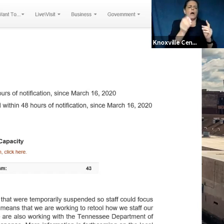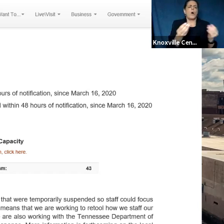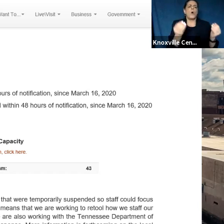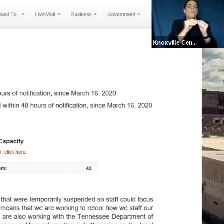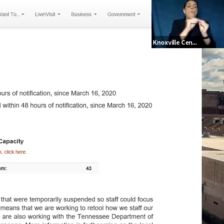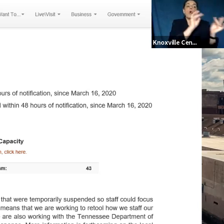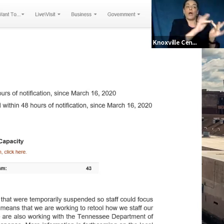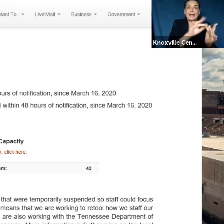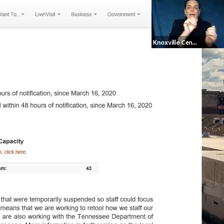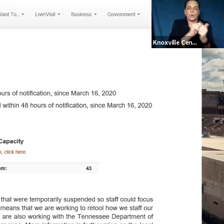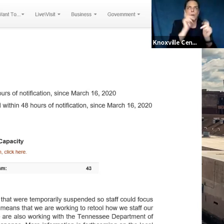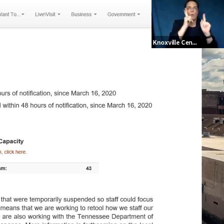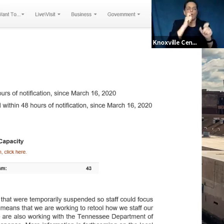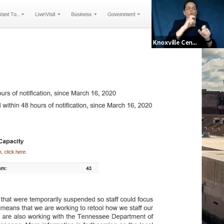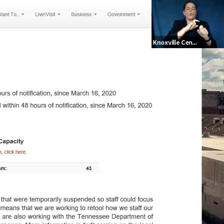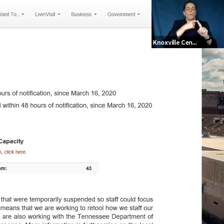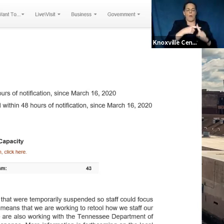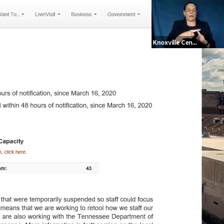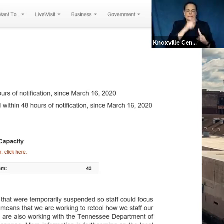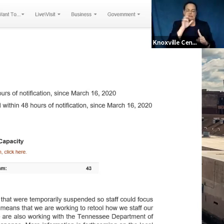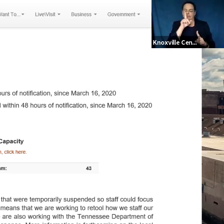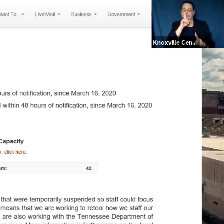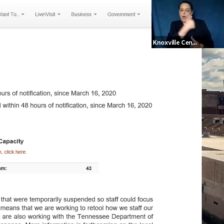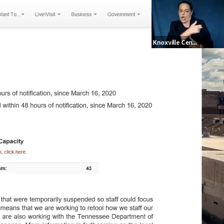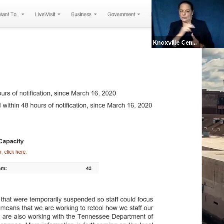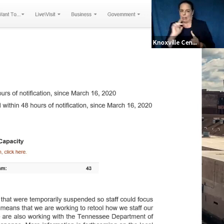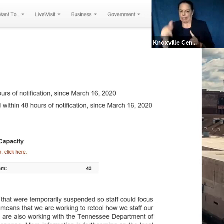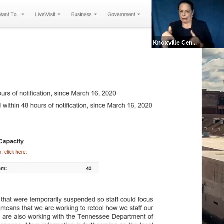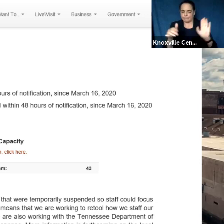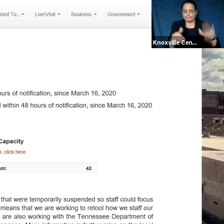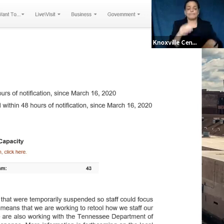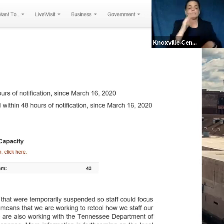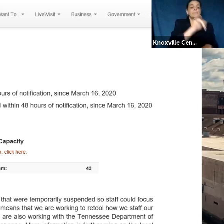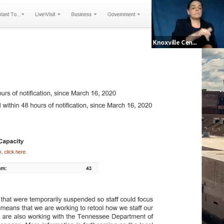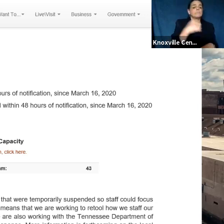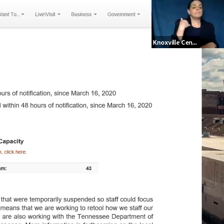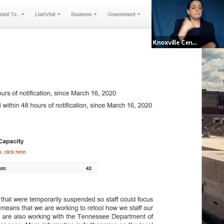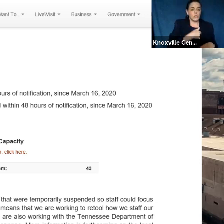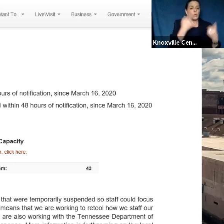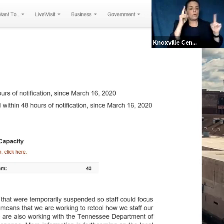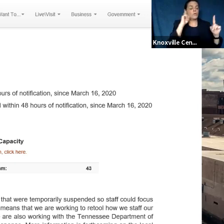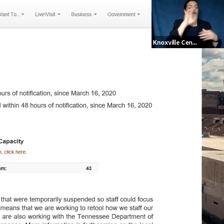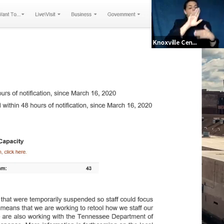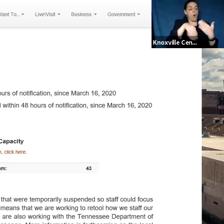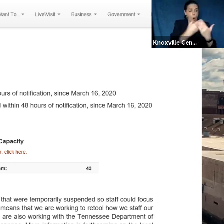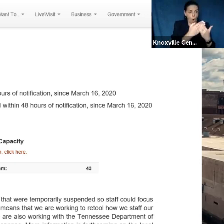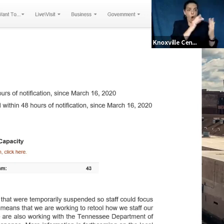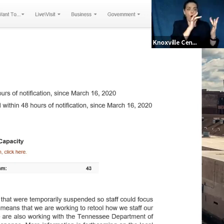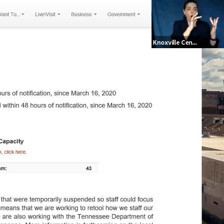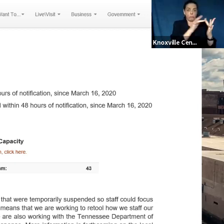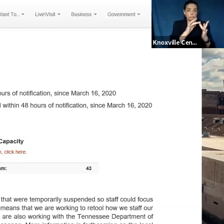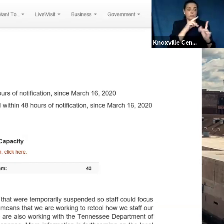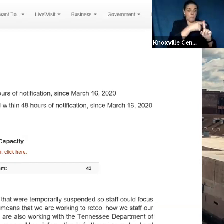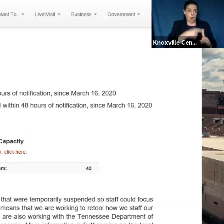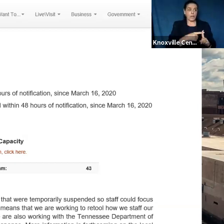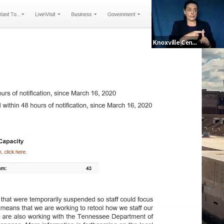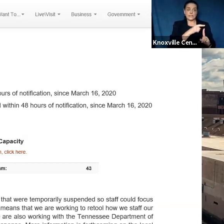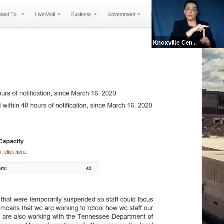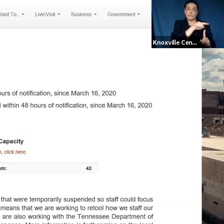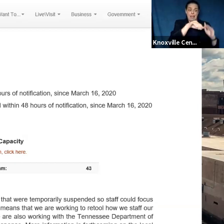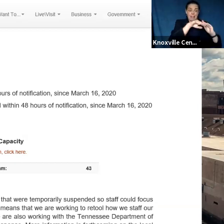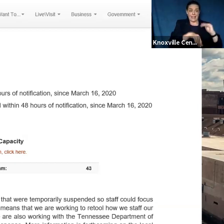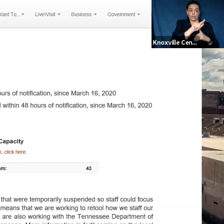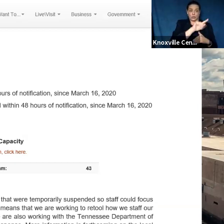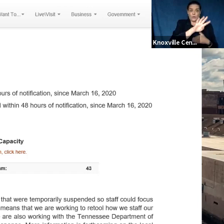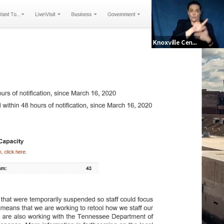date, throughout this pandemic, we've accomplished that for all of our cases and contacts. Because of that, this benchmark continues